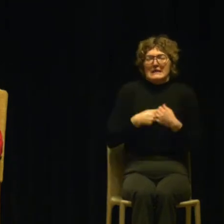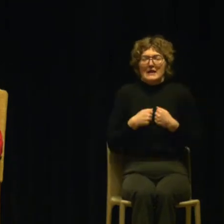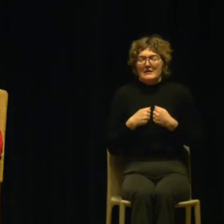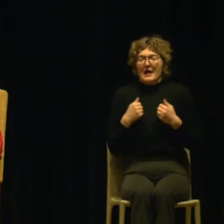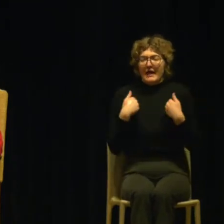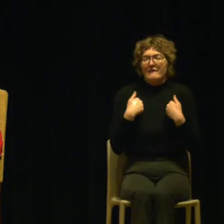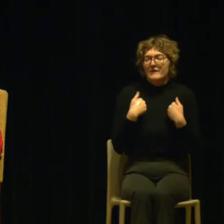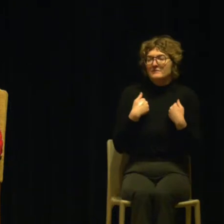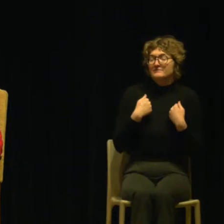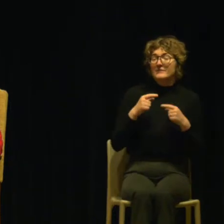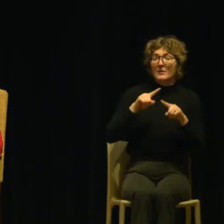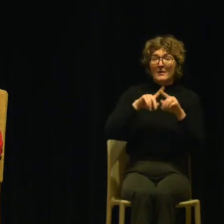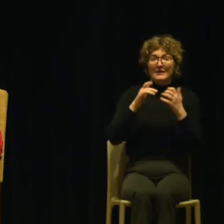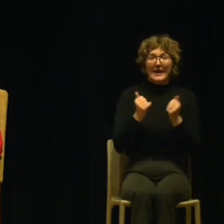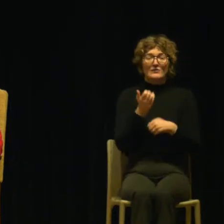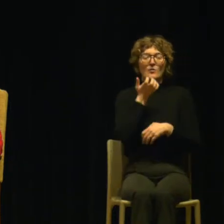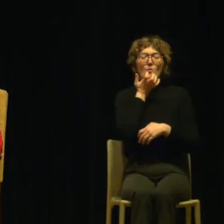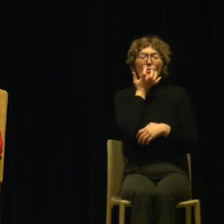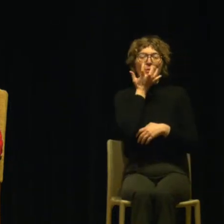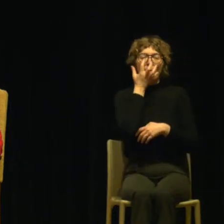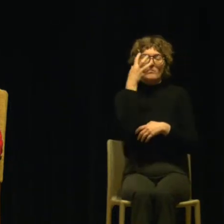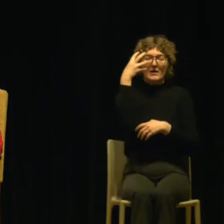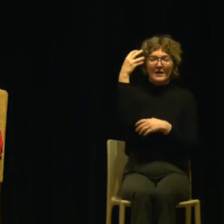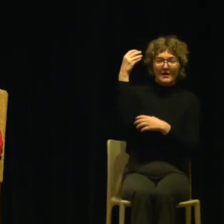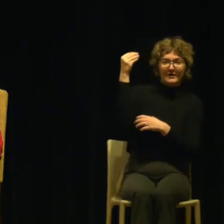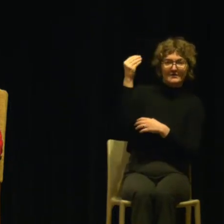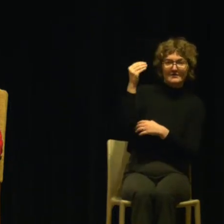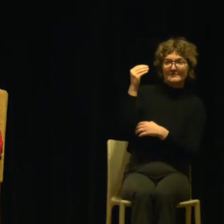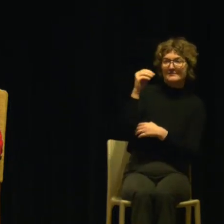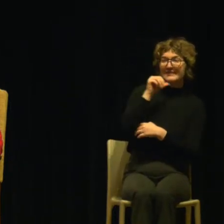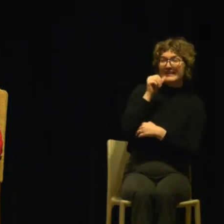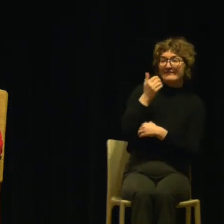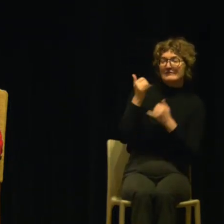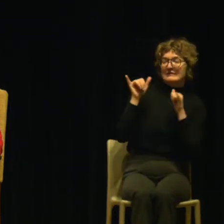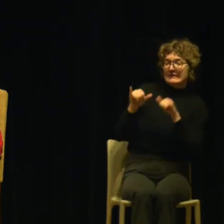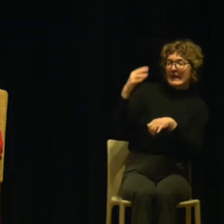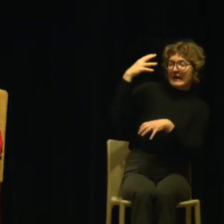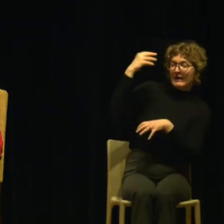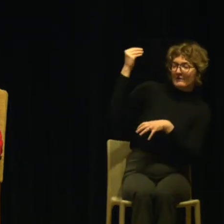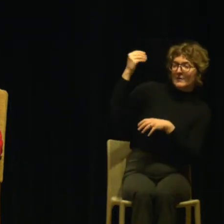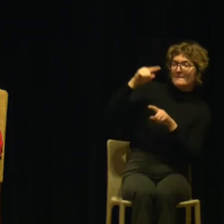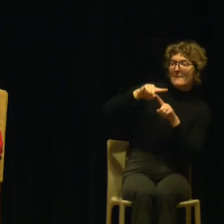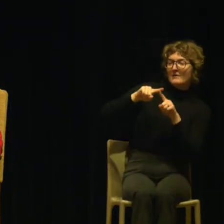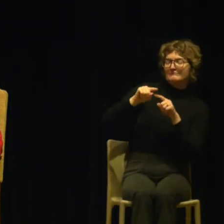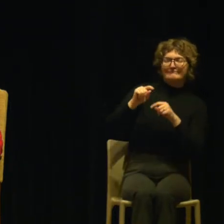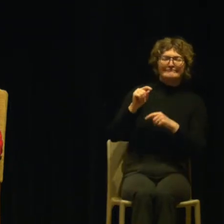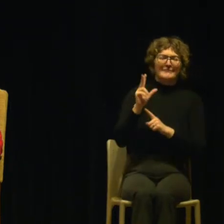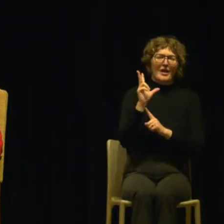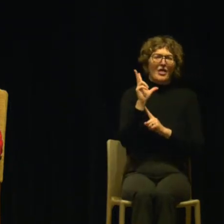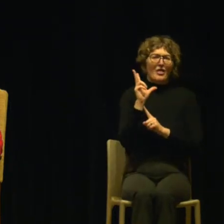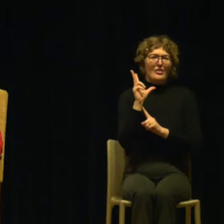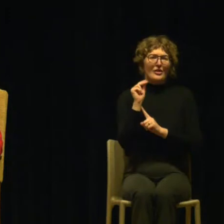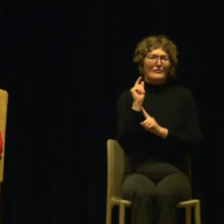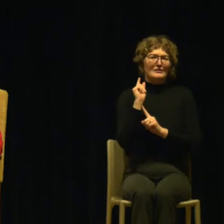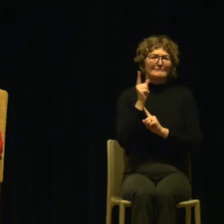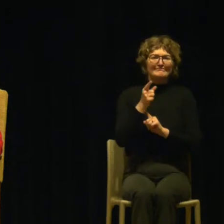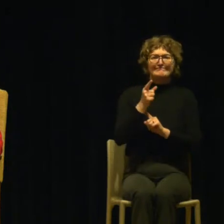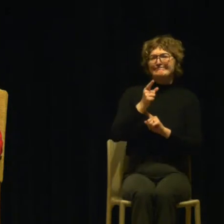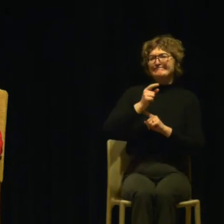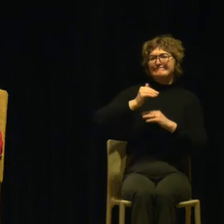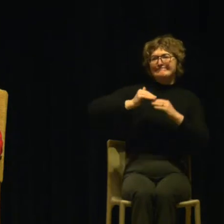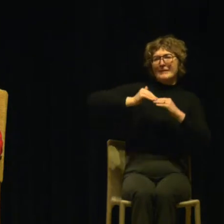this now that the weather is getting warmer. Even if you're not going to stay out just try to give yourself 30 minutes in the sun